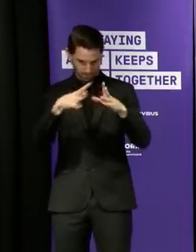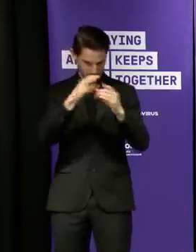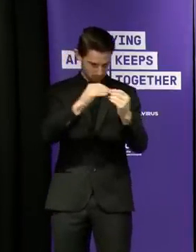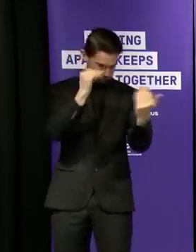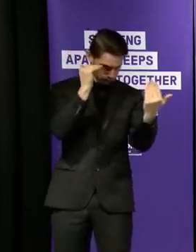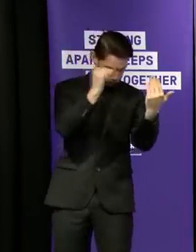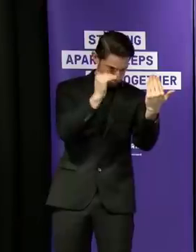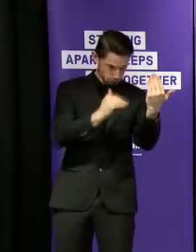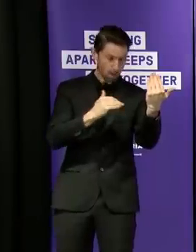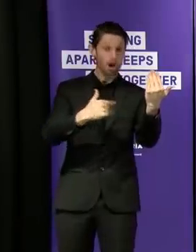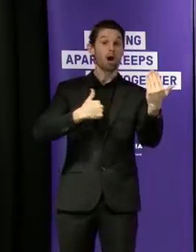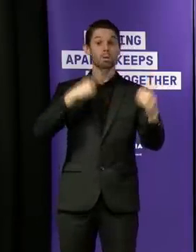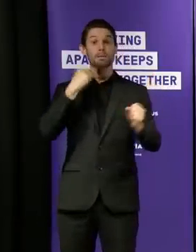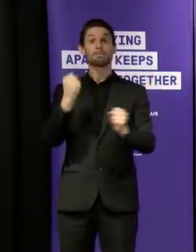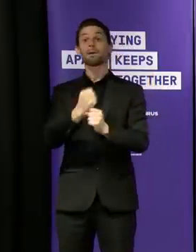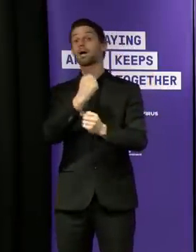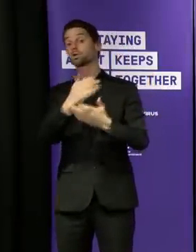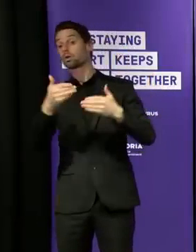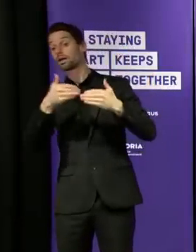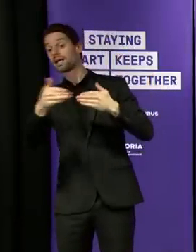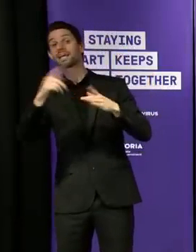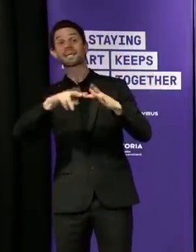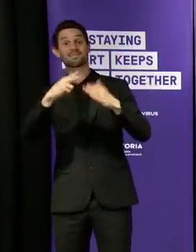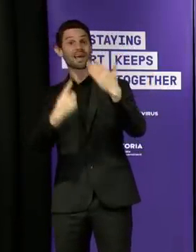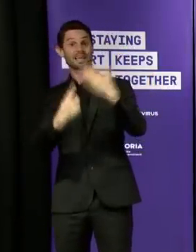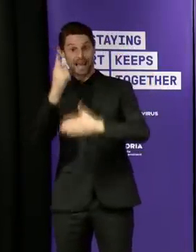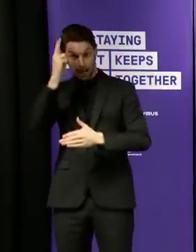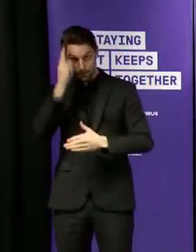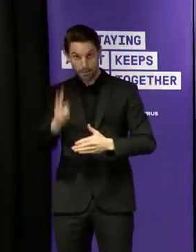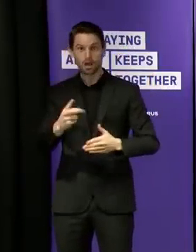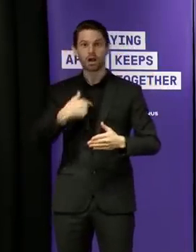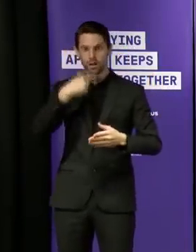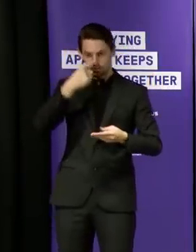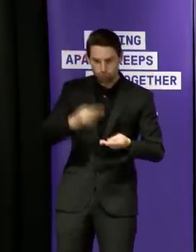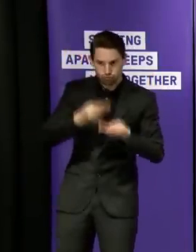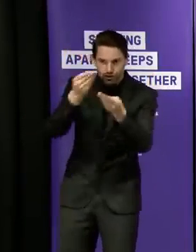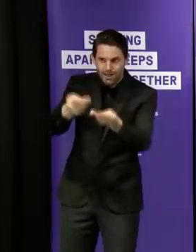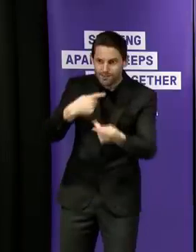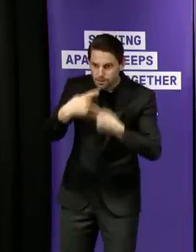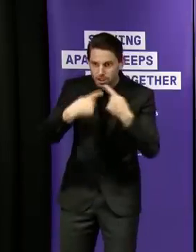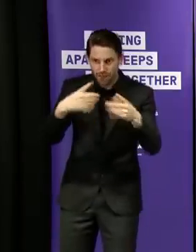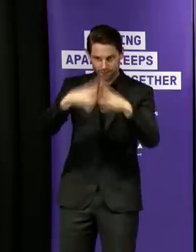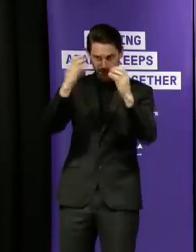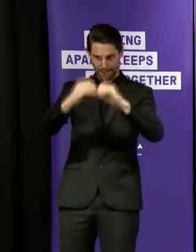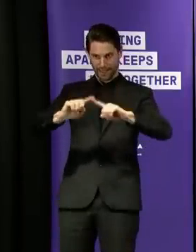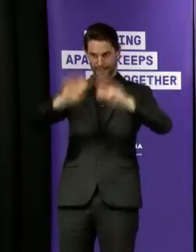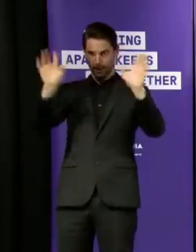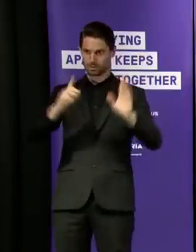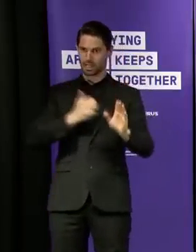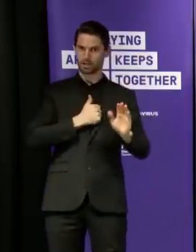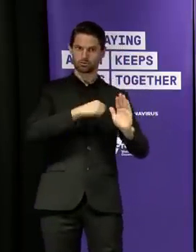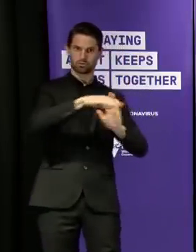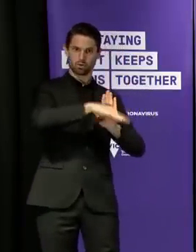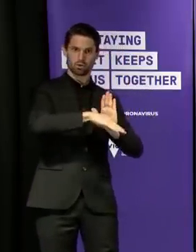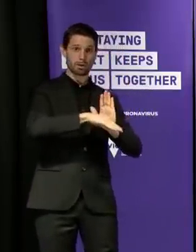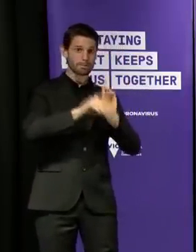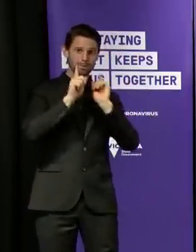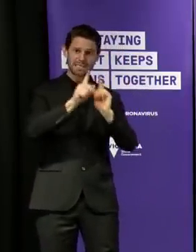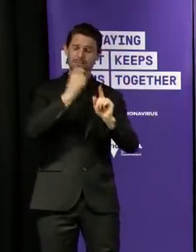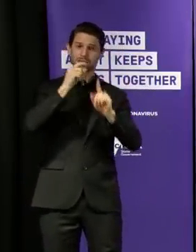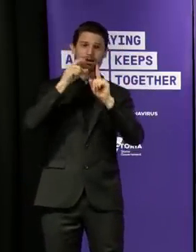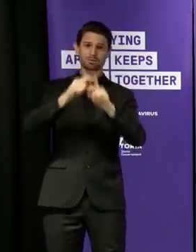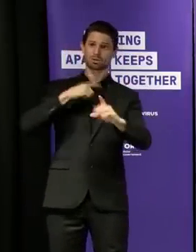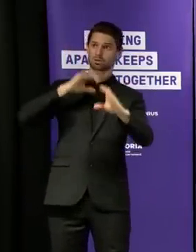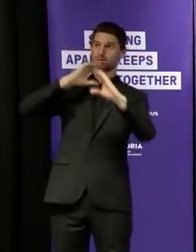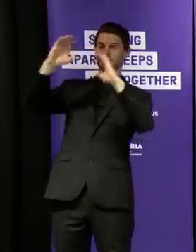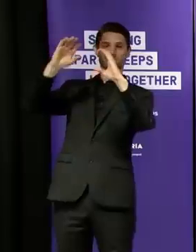who comes here now has got all the information they need. But I would just say it does get a little challenging when we don't get advice